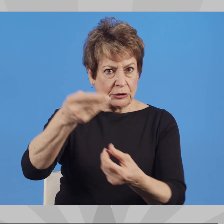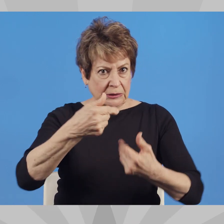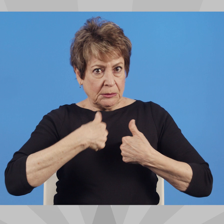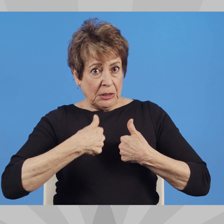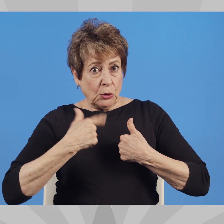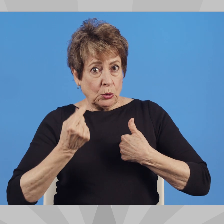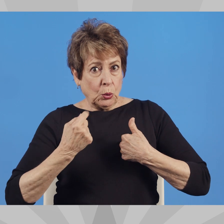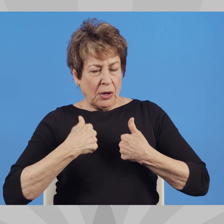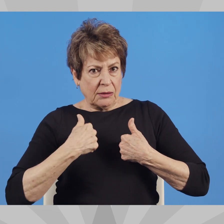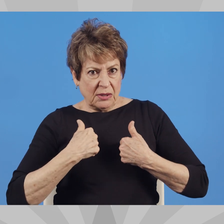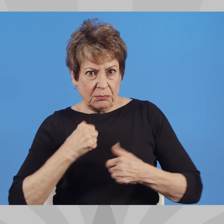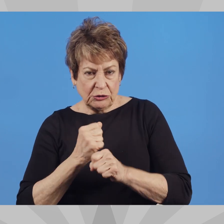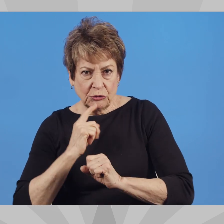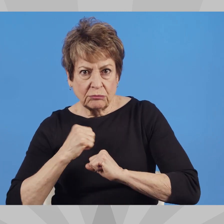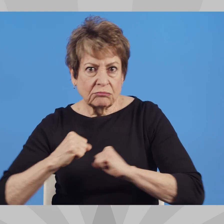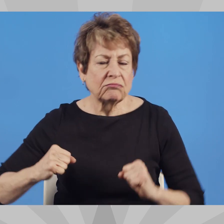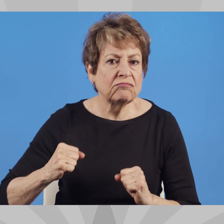agenda.